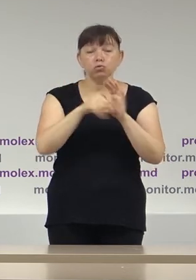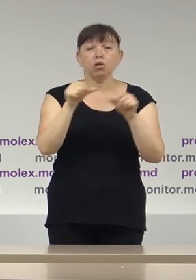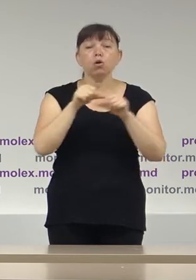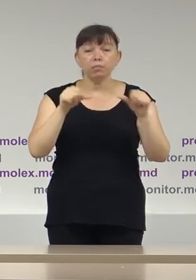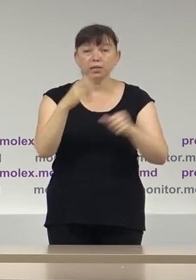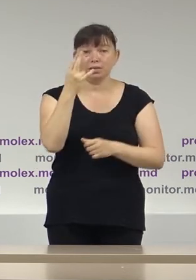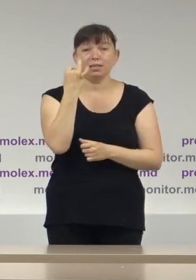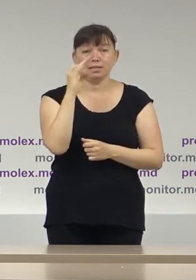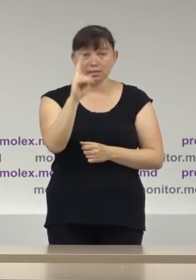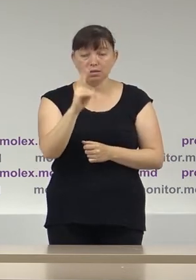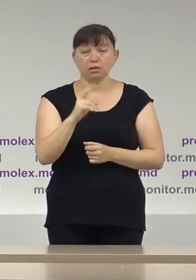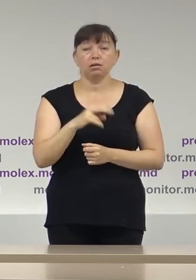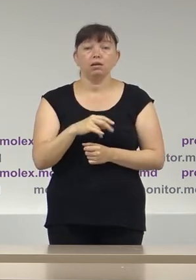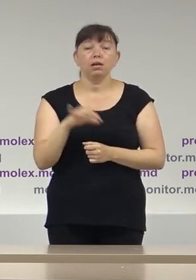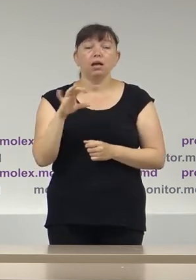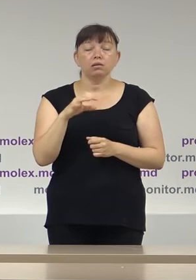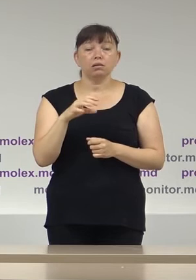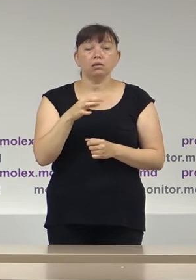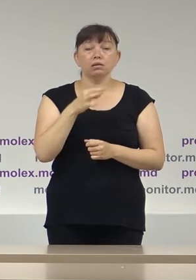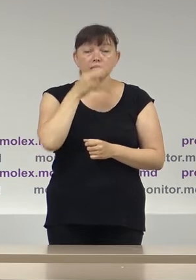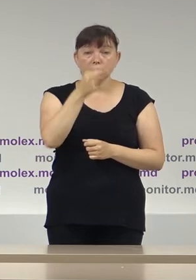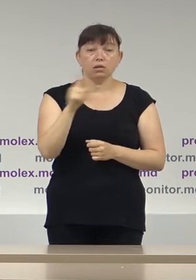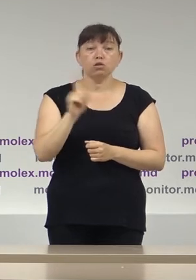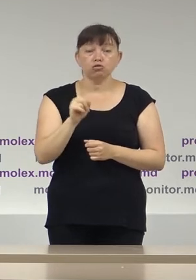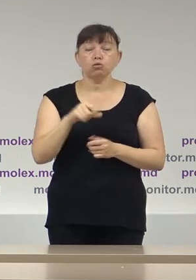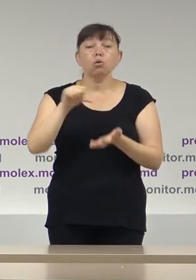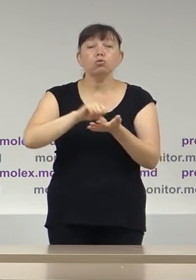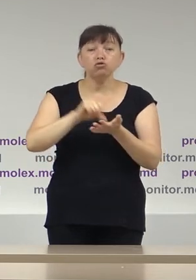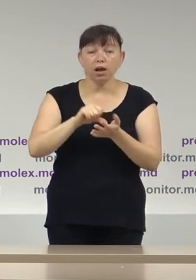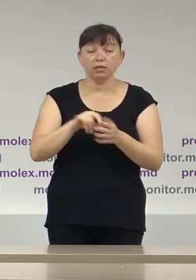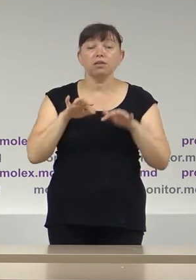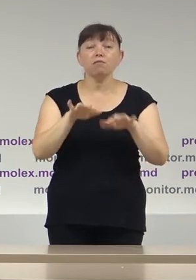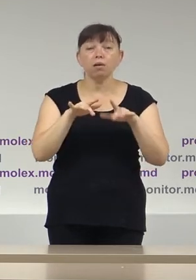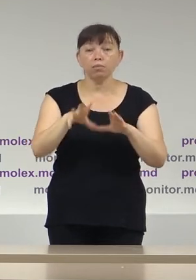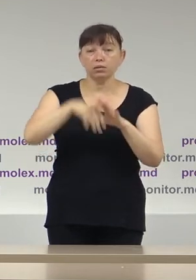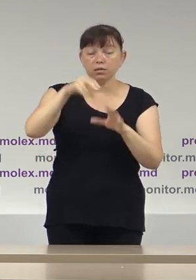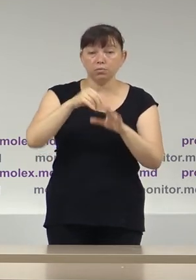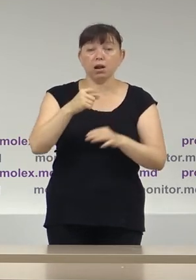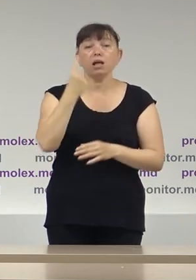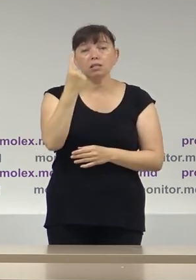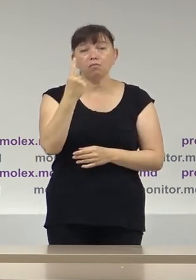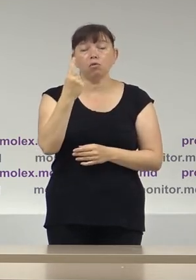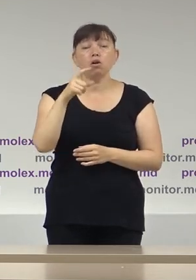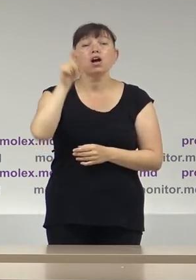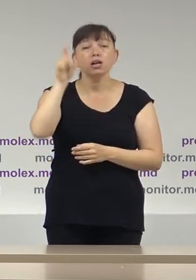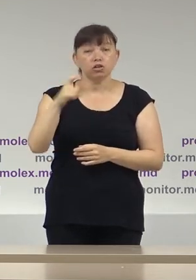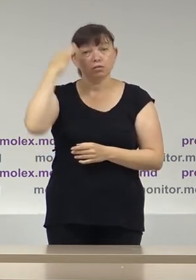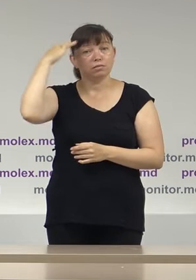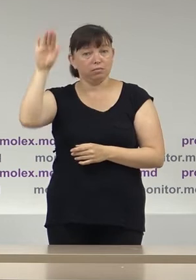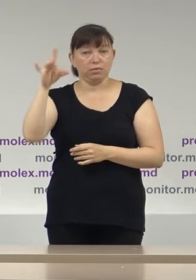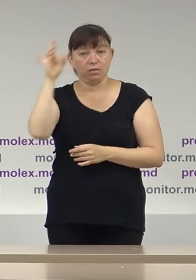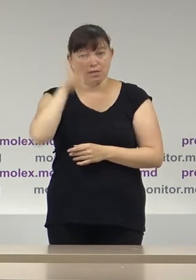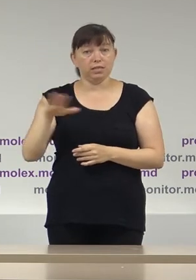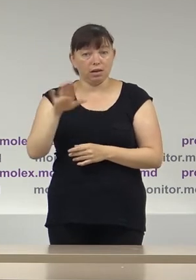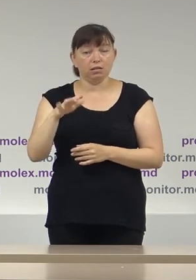electoral debates on TV. The Central Electoral Commission underscored that the